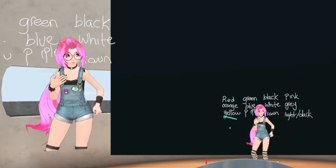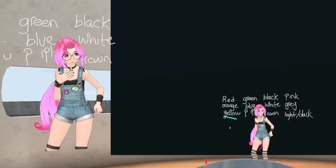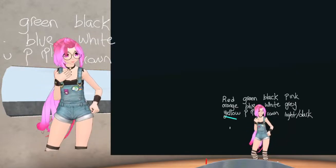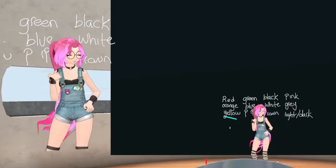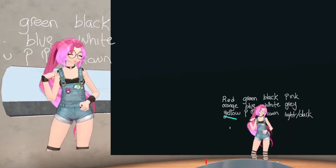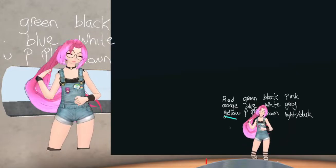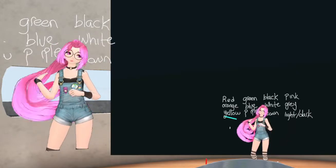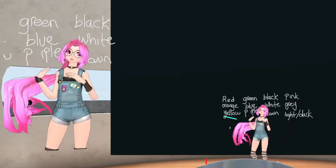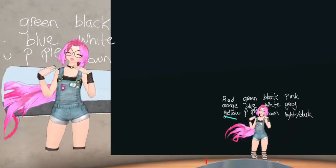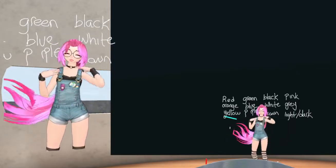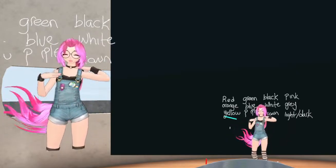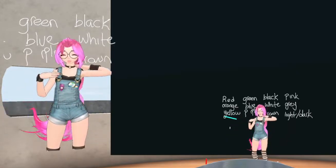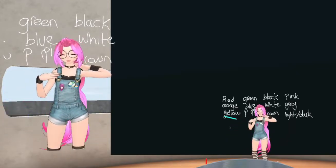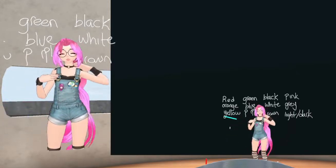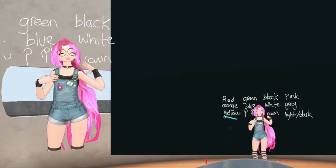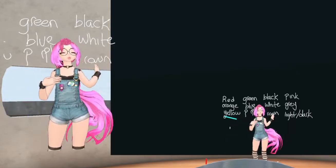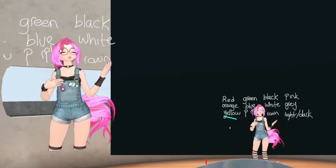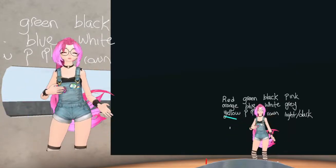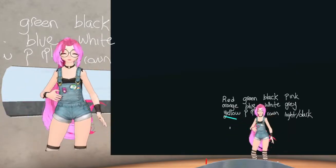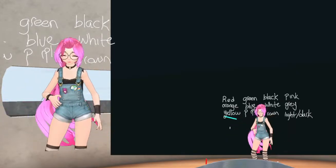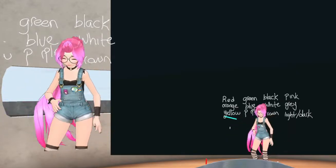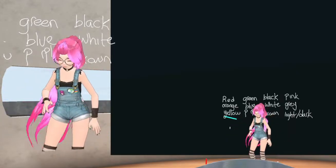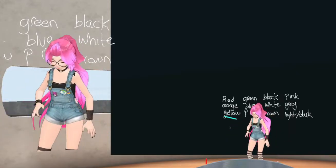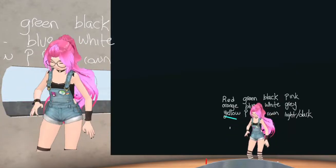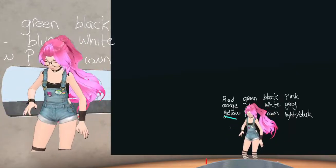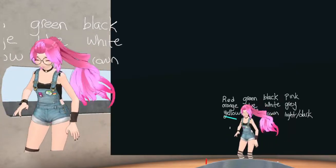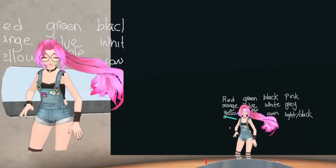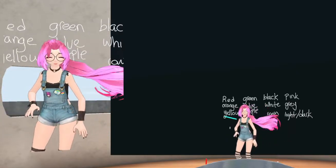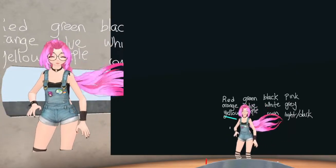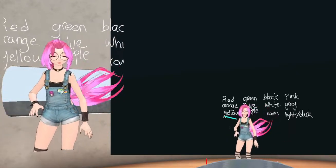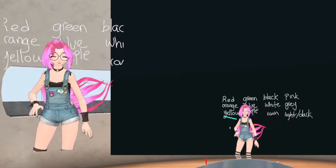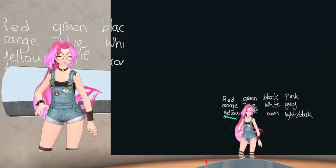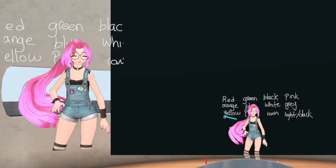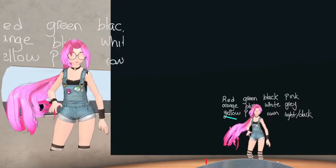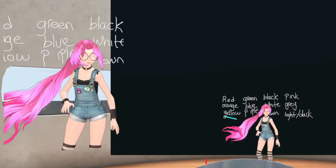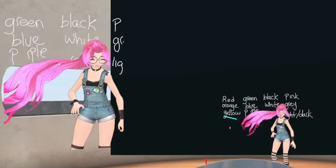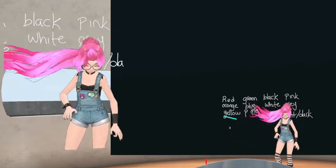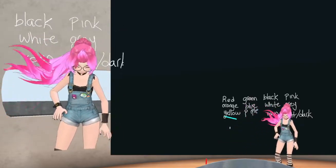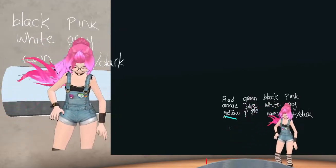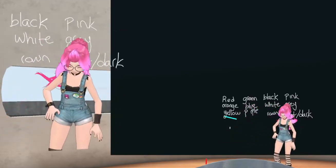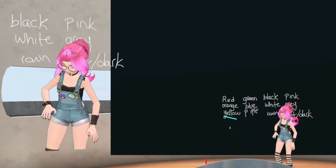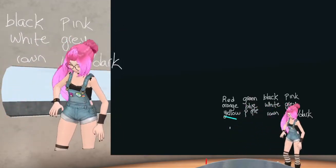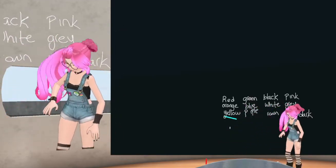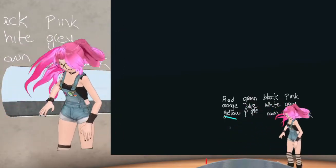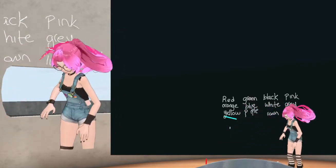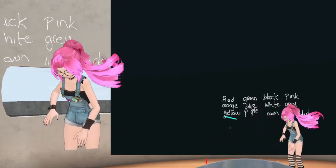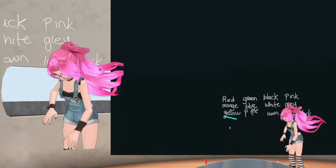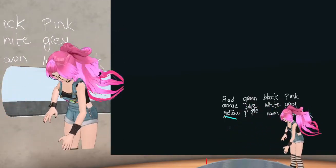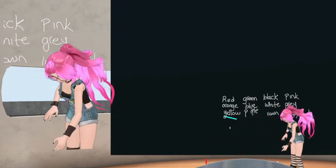use. That's true, that's true. I choose not to comment on this.